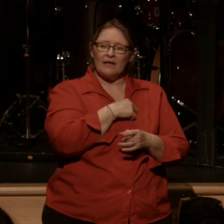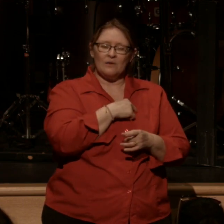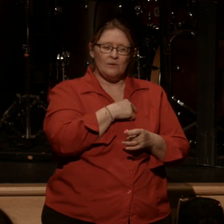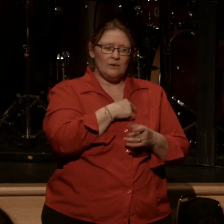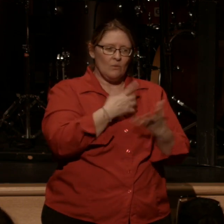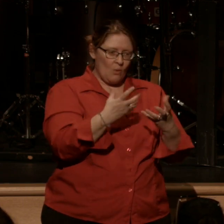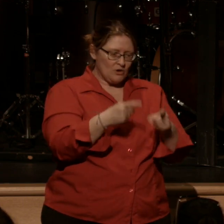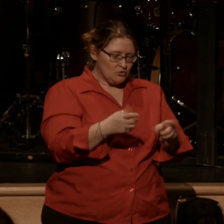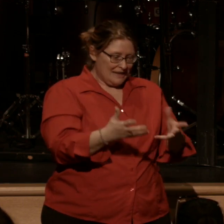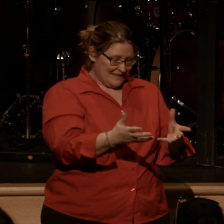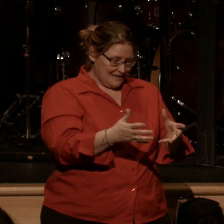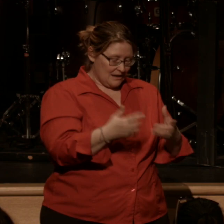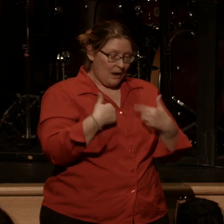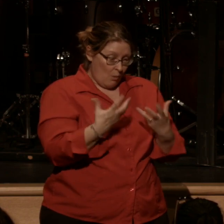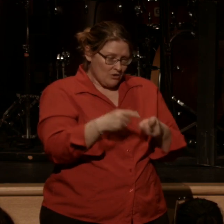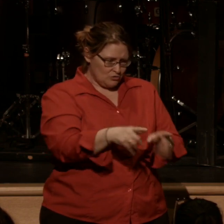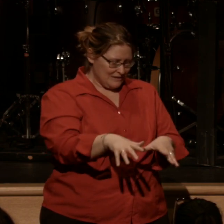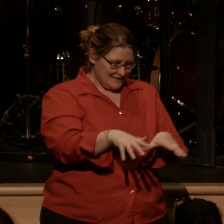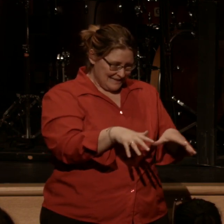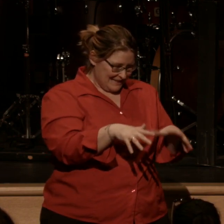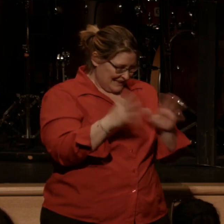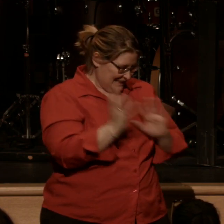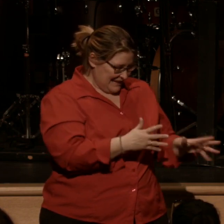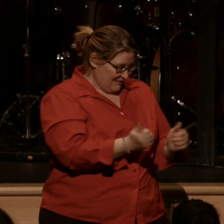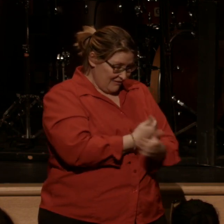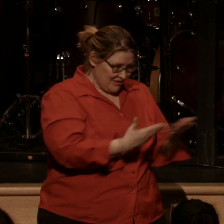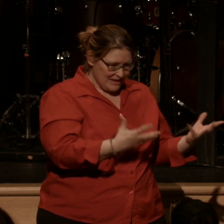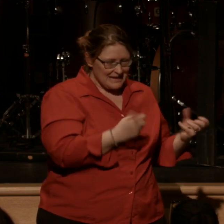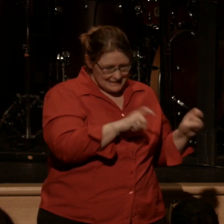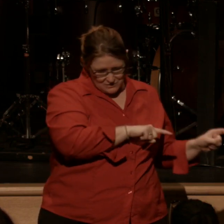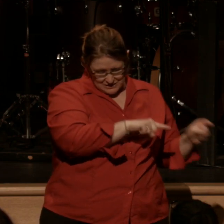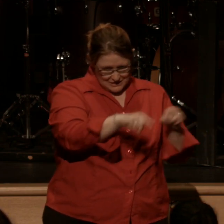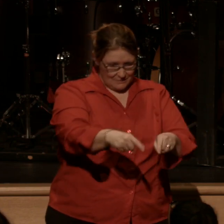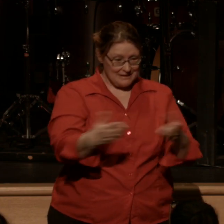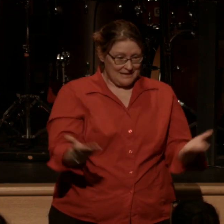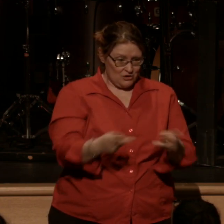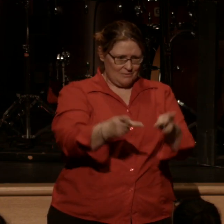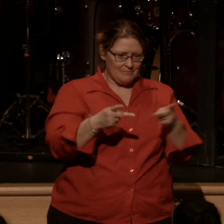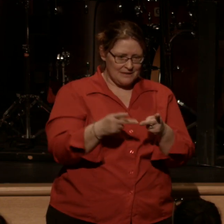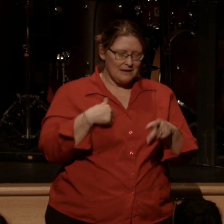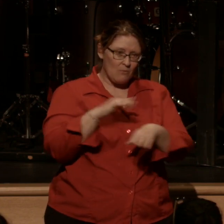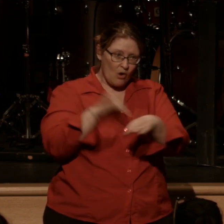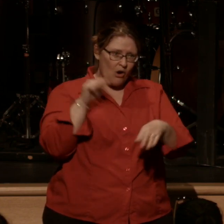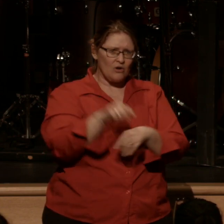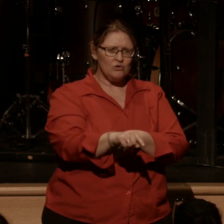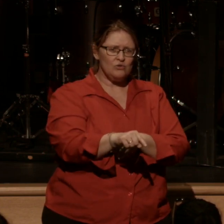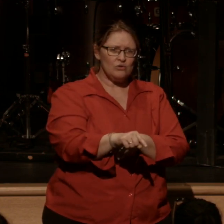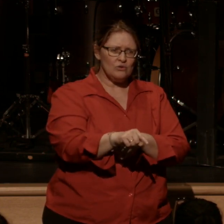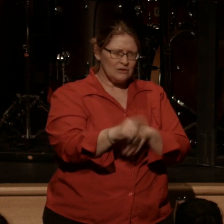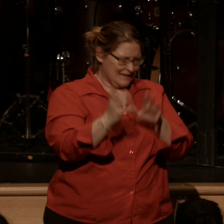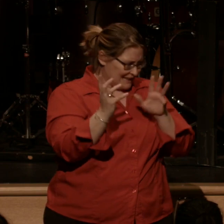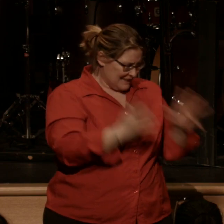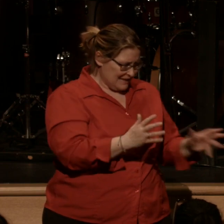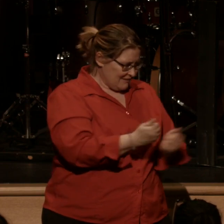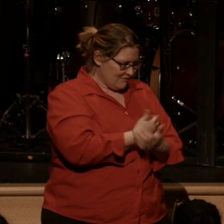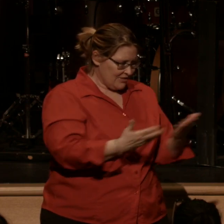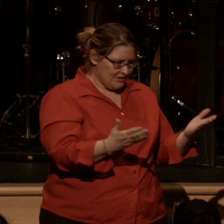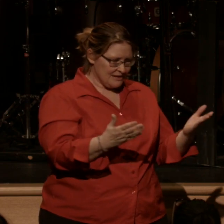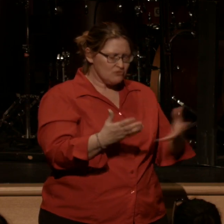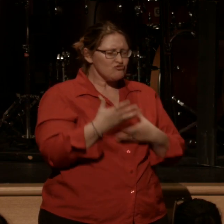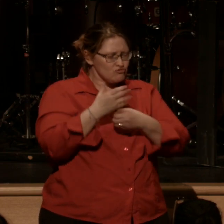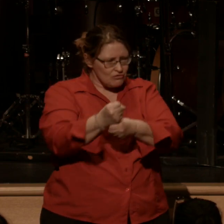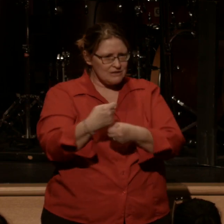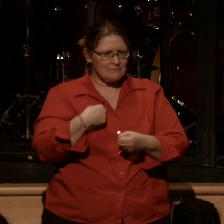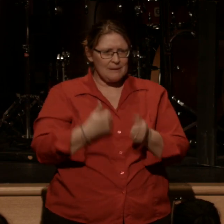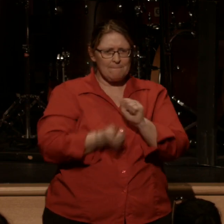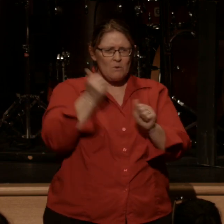leave everything that you knew, because I needed you to be in this place. I'm calling you to leave it all behind, to trust